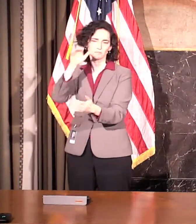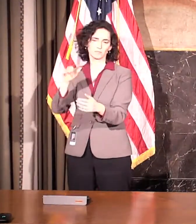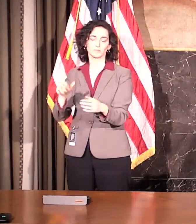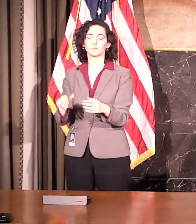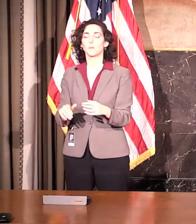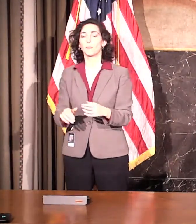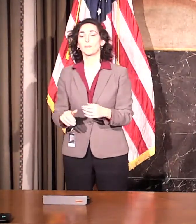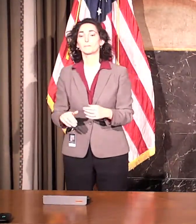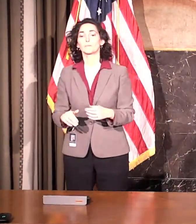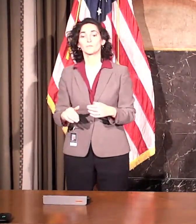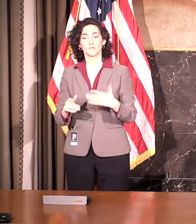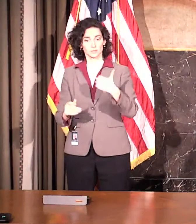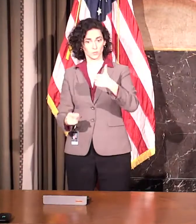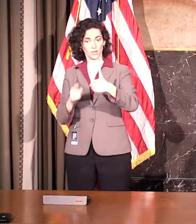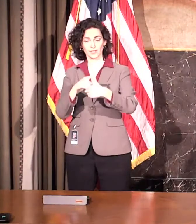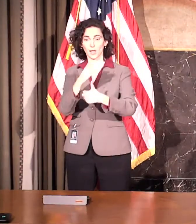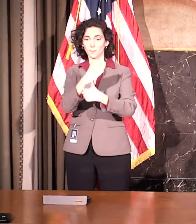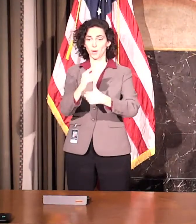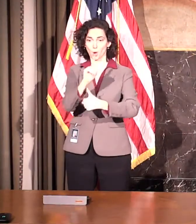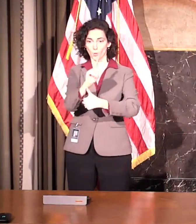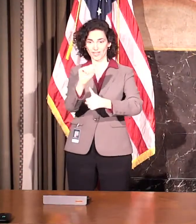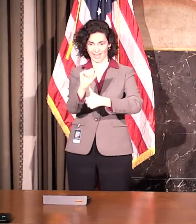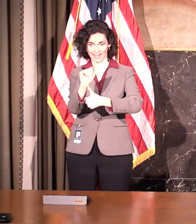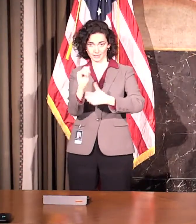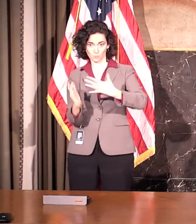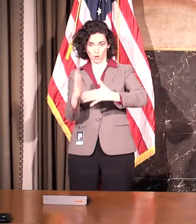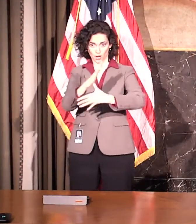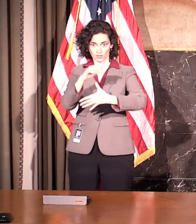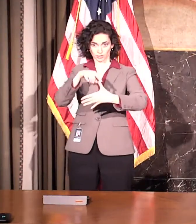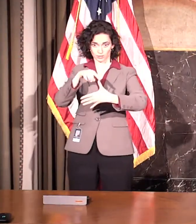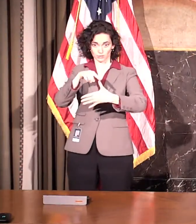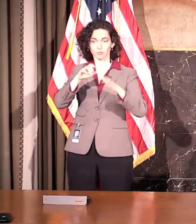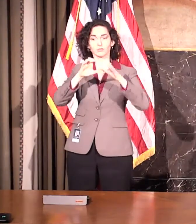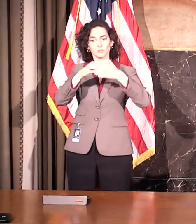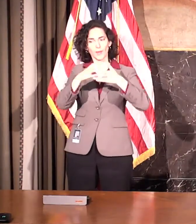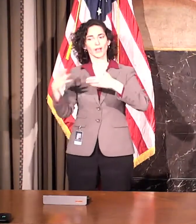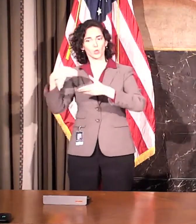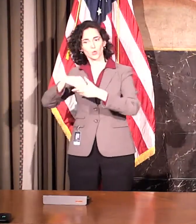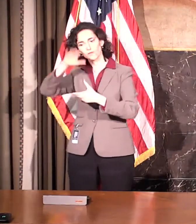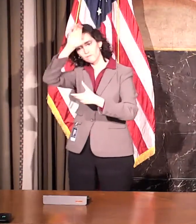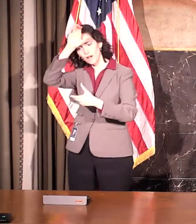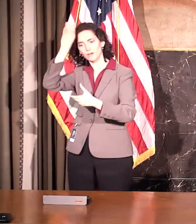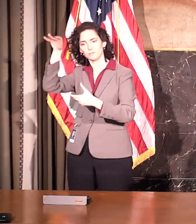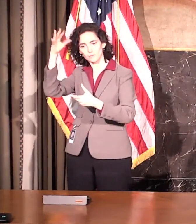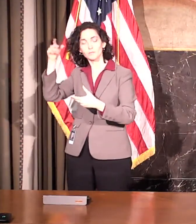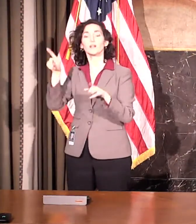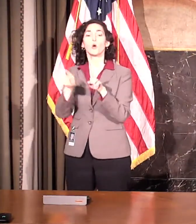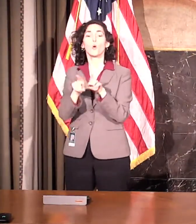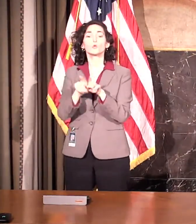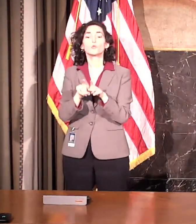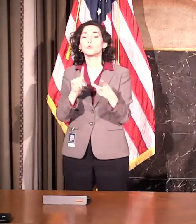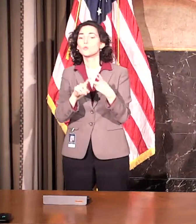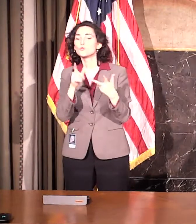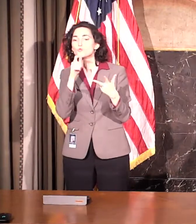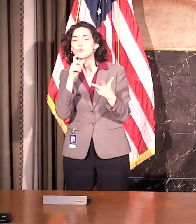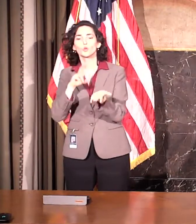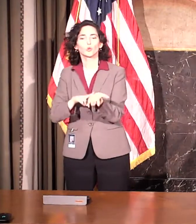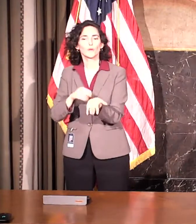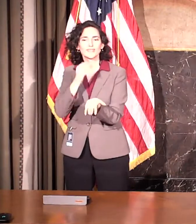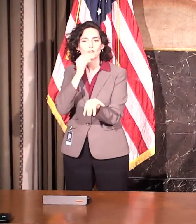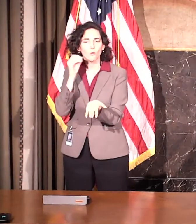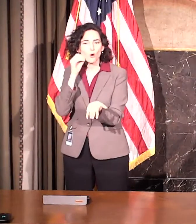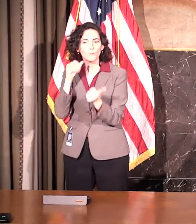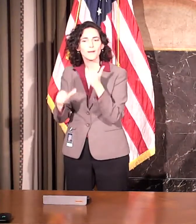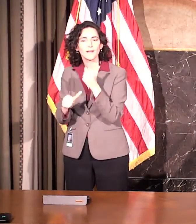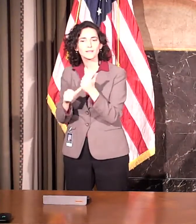includes priority 1A, individuals who are either residents or staff at long-term care facilities, so nursing homes and